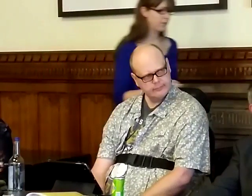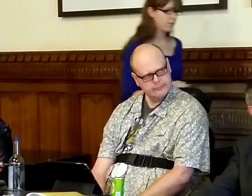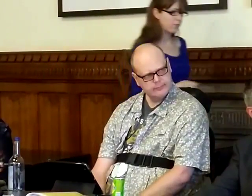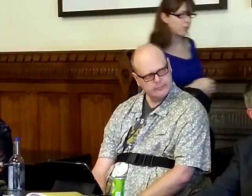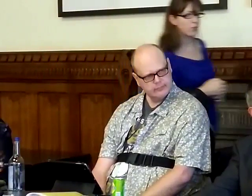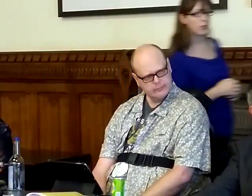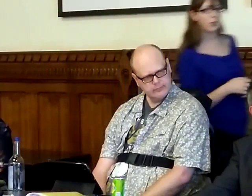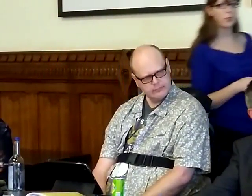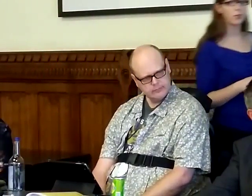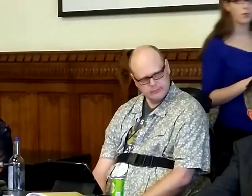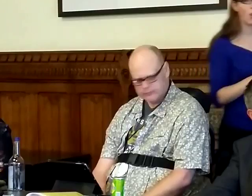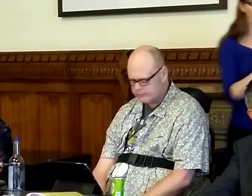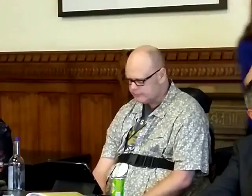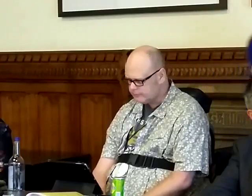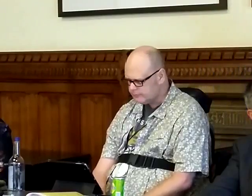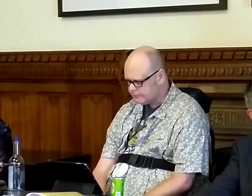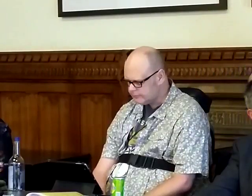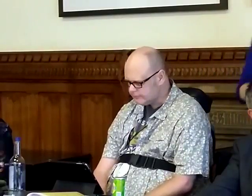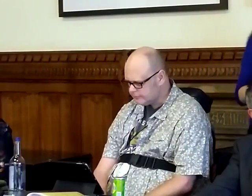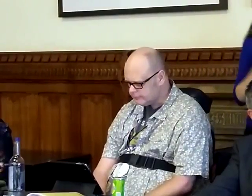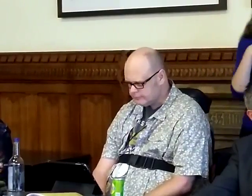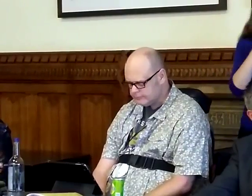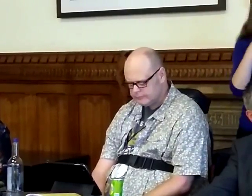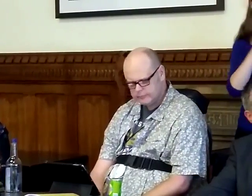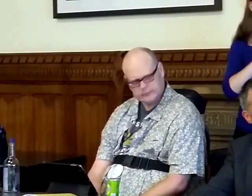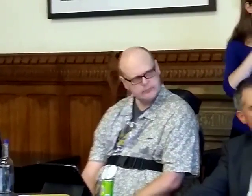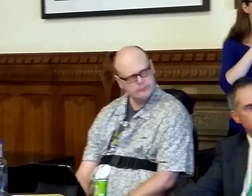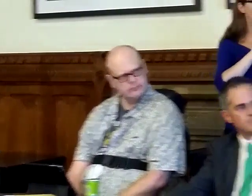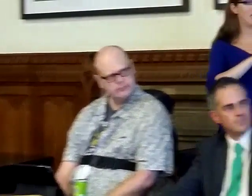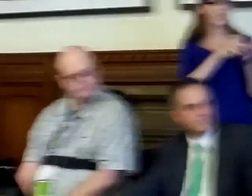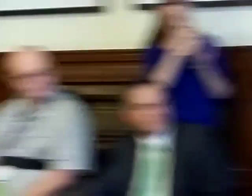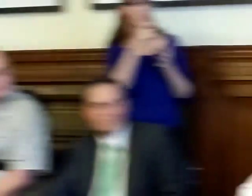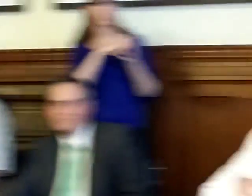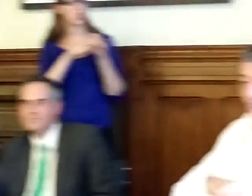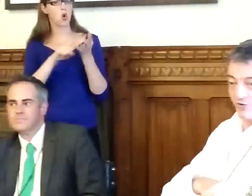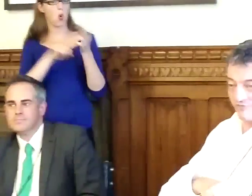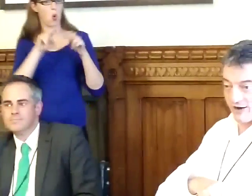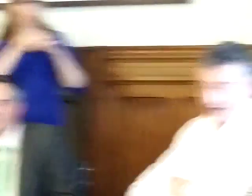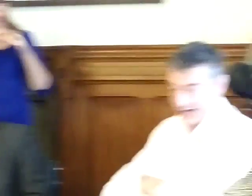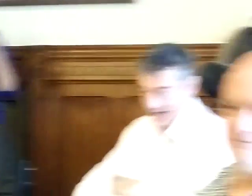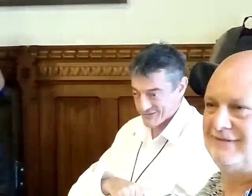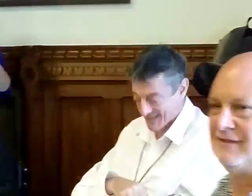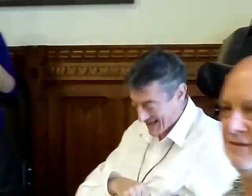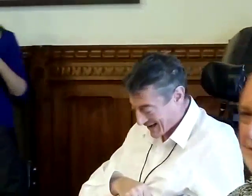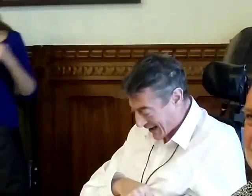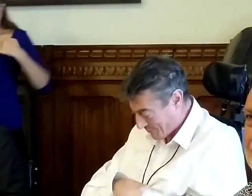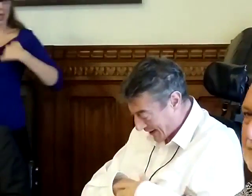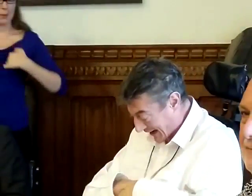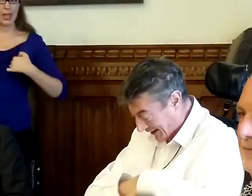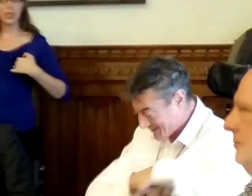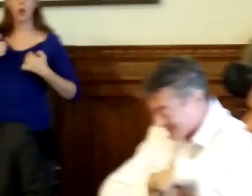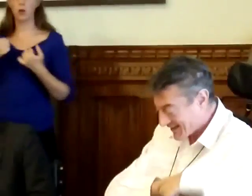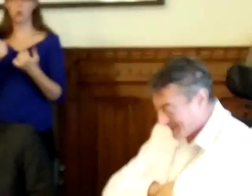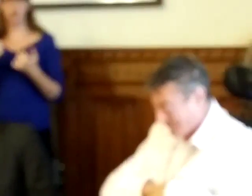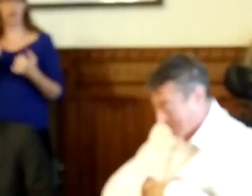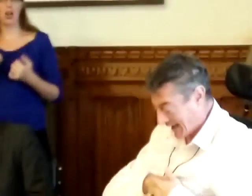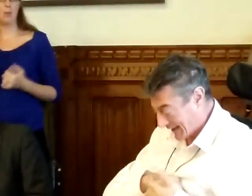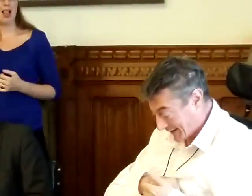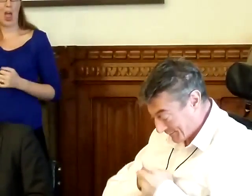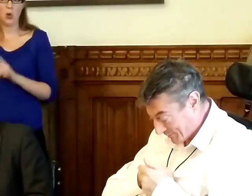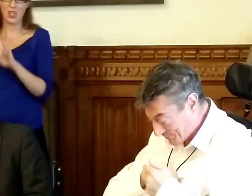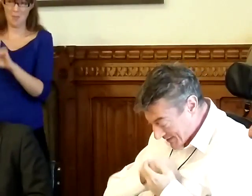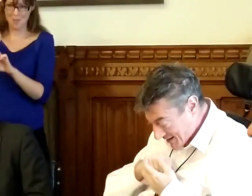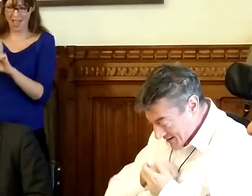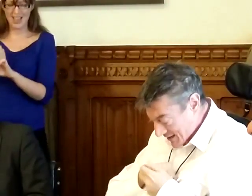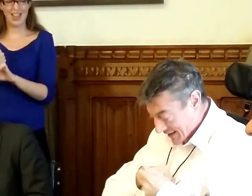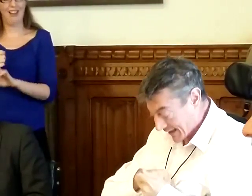Hi there, my name's Kevin Caulfield. I don't know if everyone can hear me at the back, because yes. I'm not a radio campaigner.